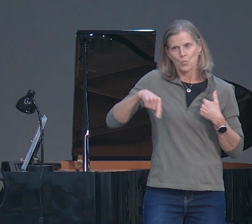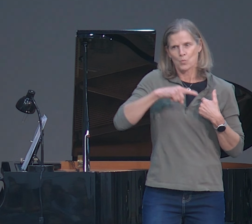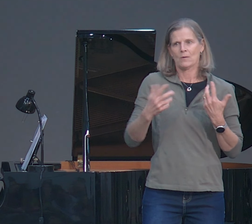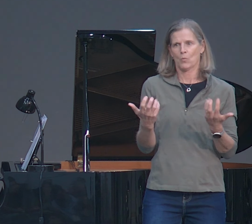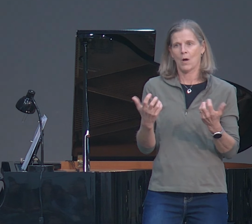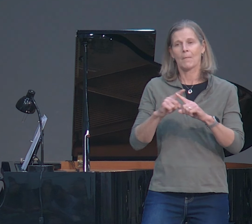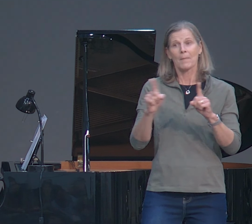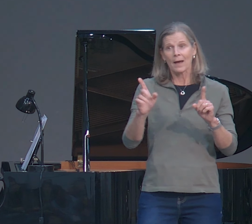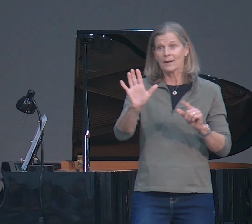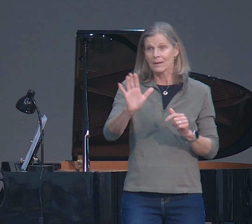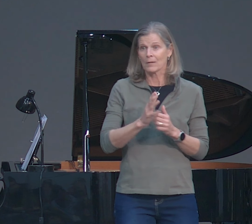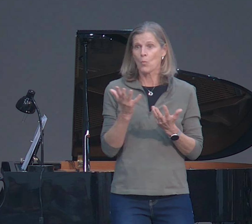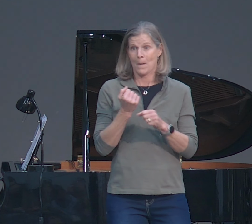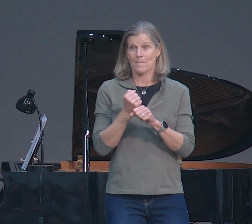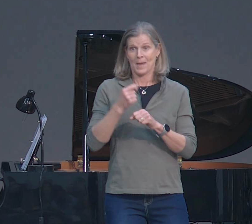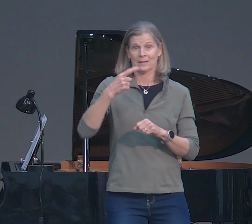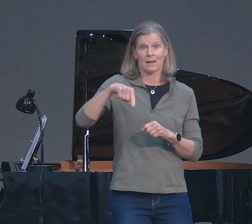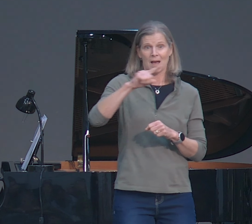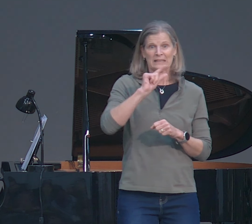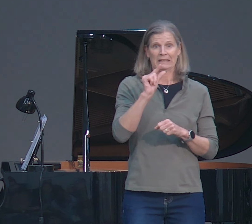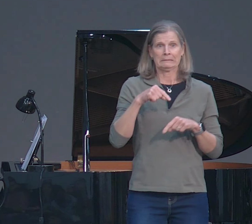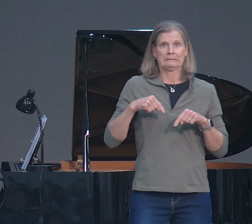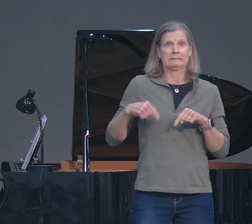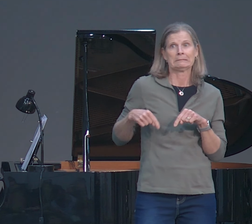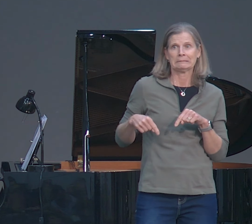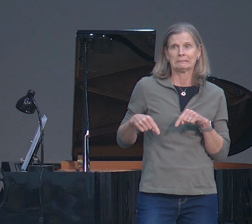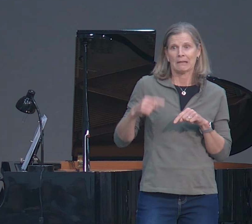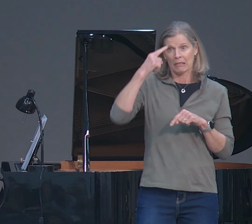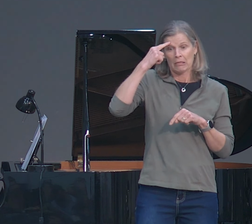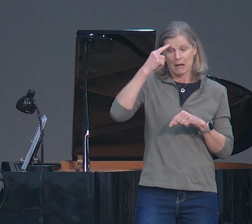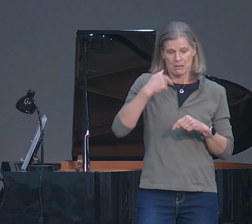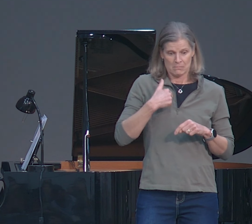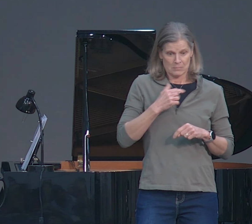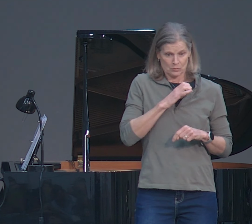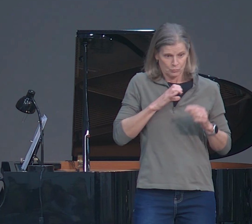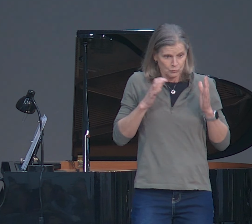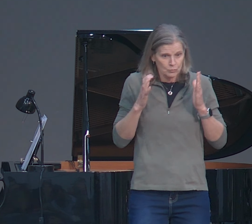But here's what makes us shudder. The thought that being a Christian